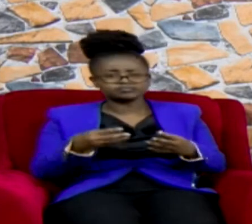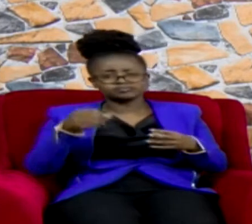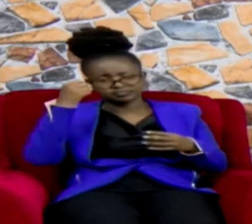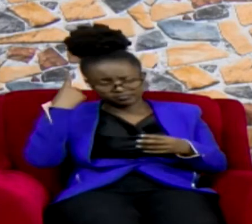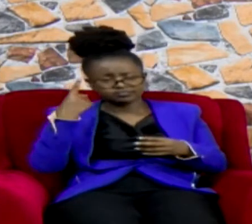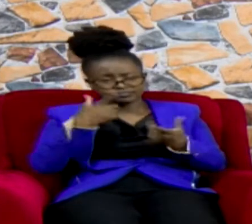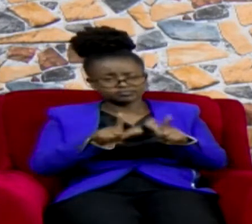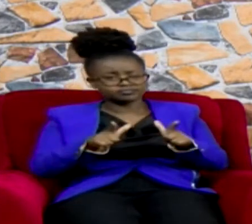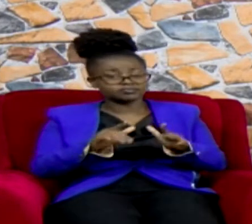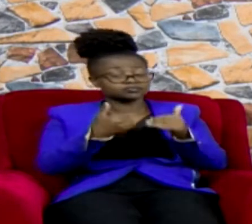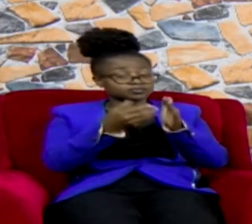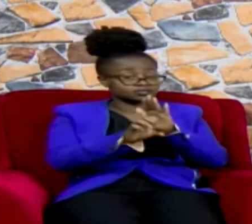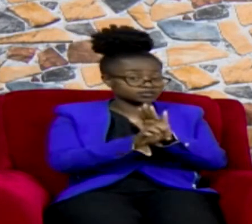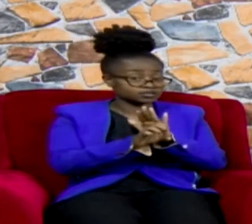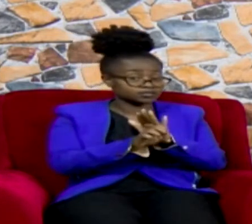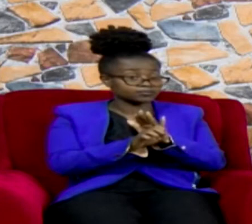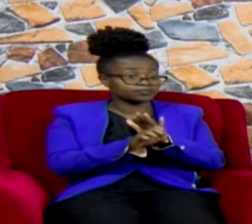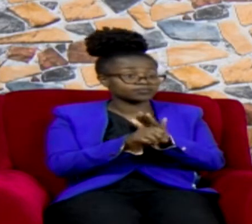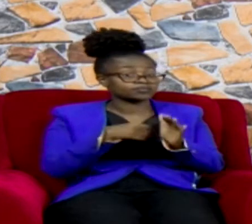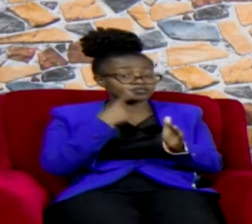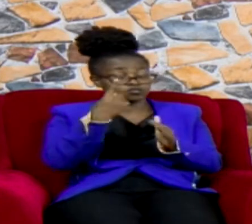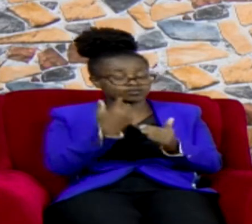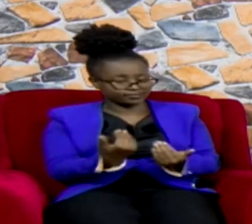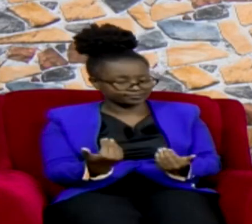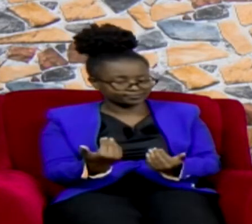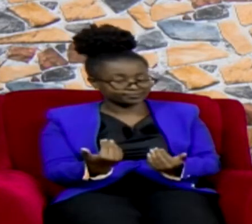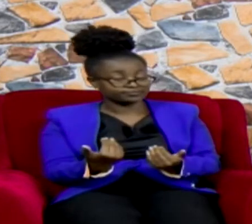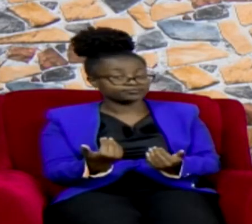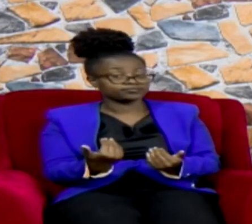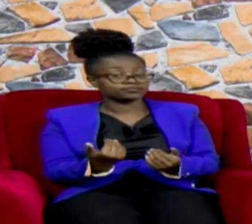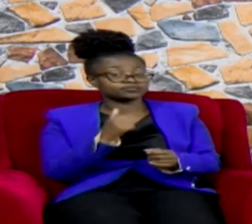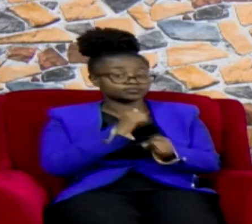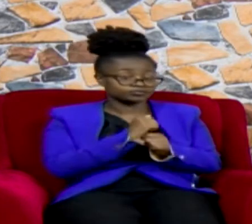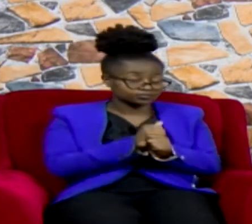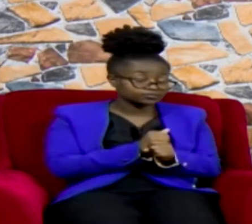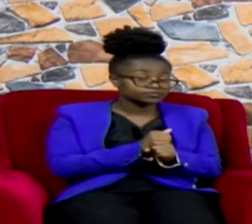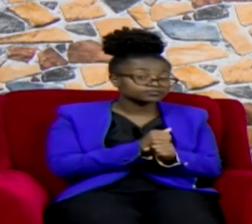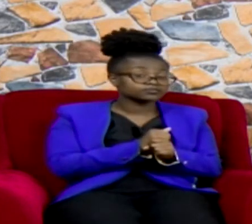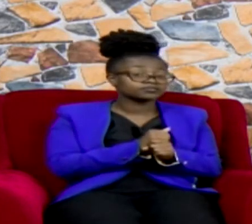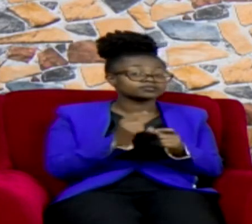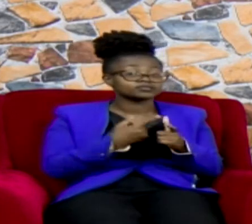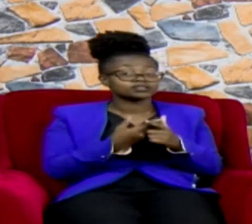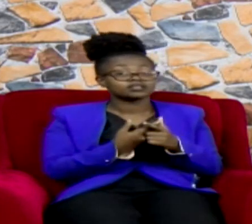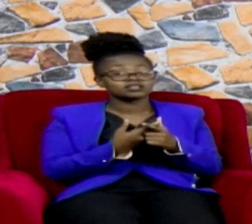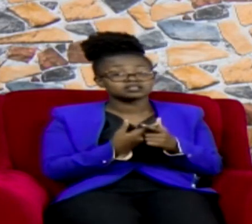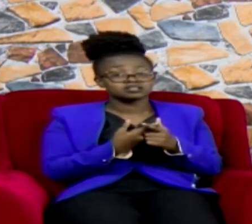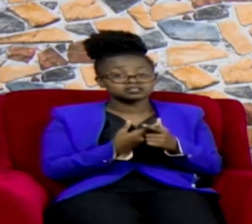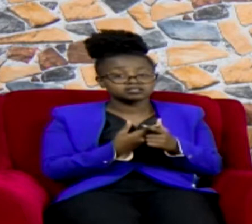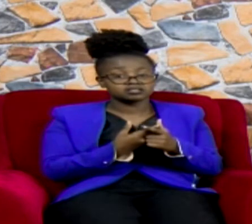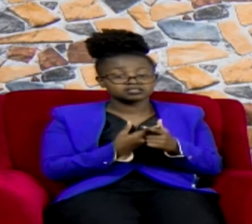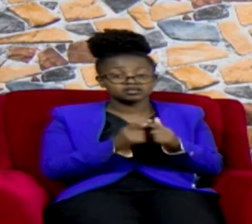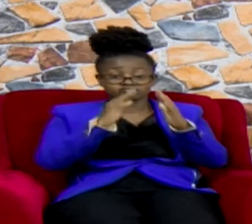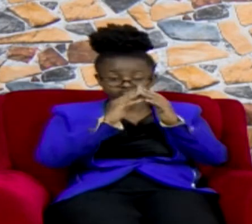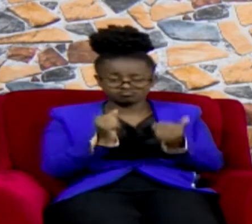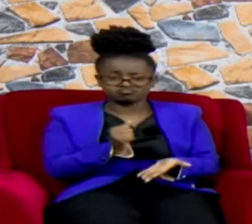Okay. It's on you have one child, the only child, you are working. The house girl is not talkative, or the